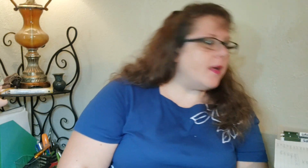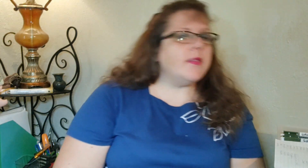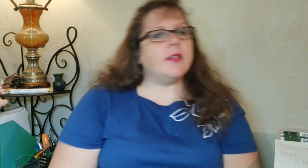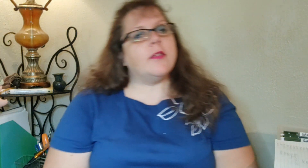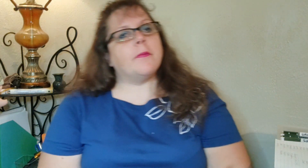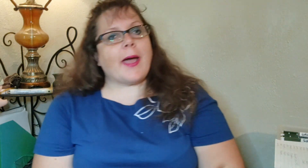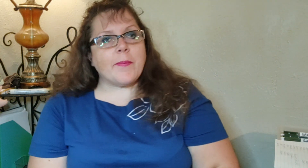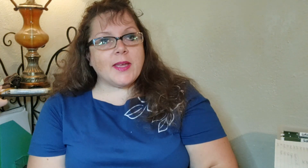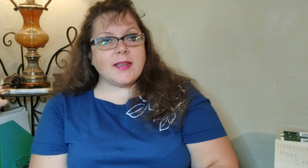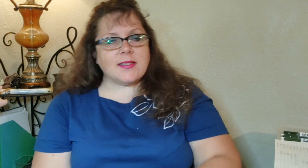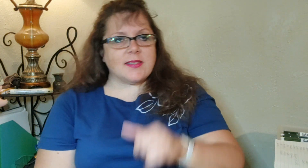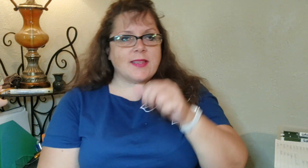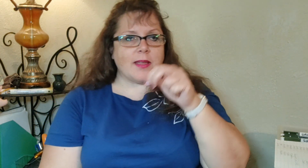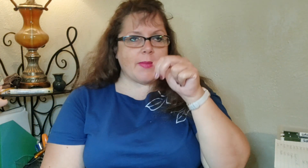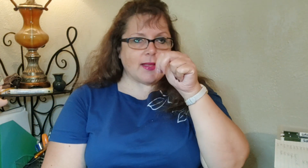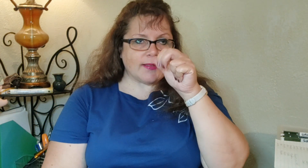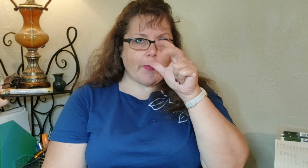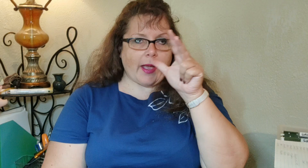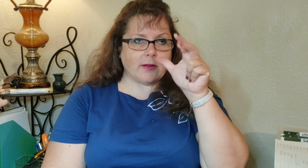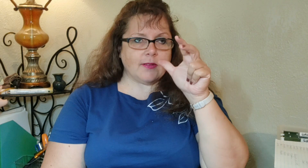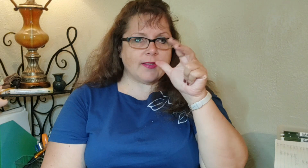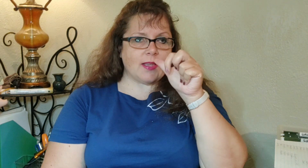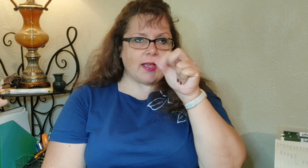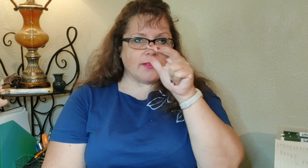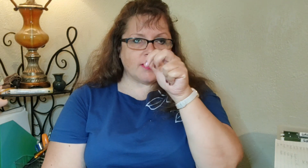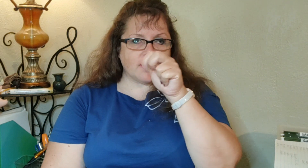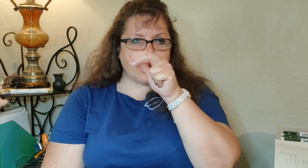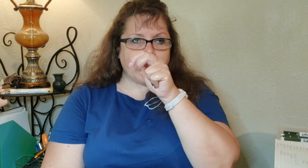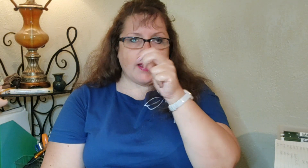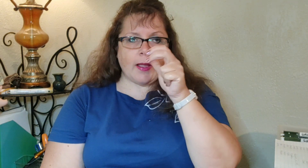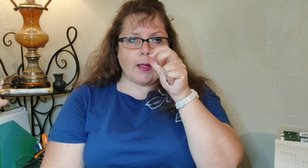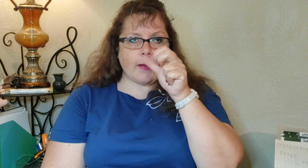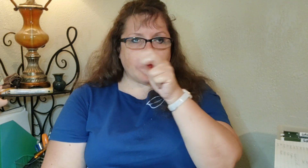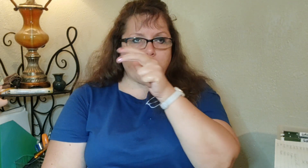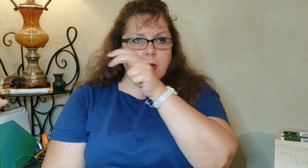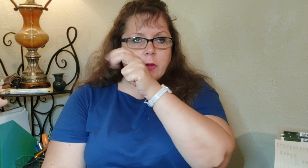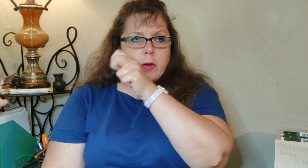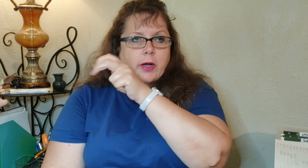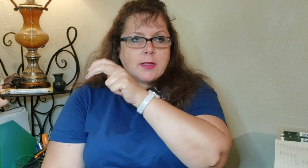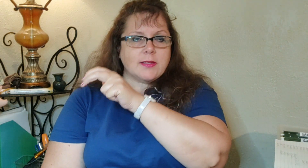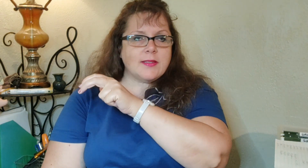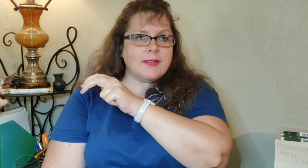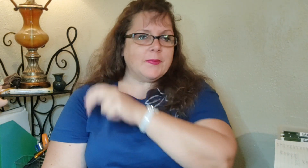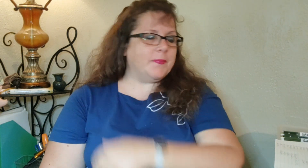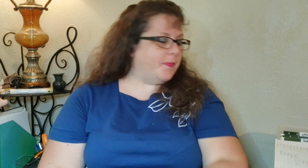And then the rabbit is the same as mouse. It's right across.